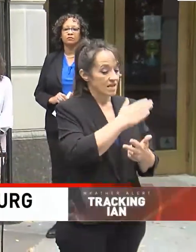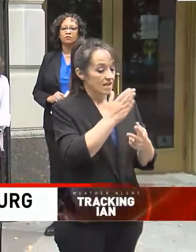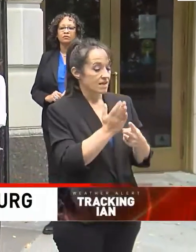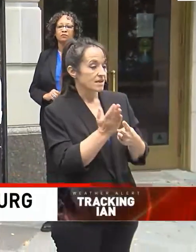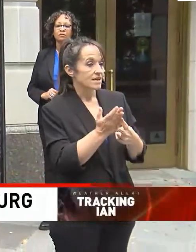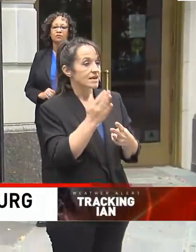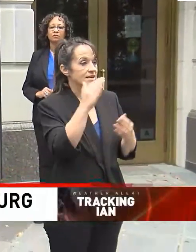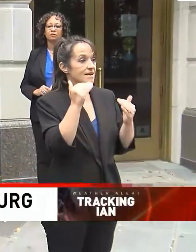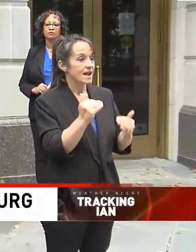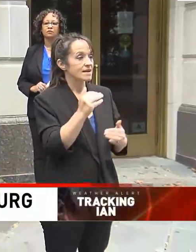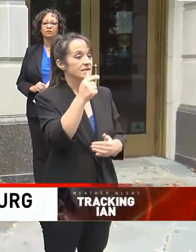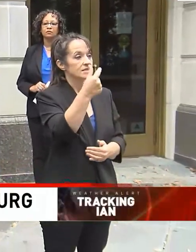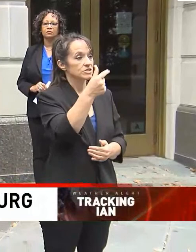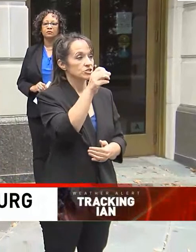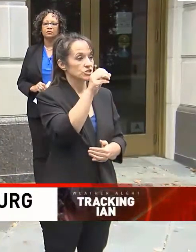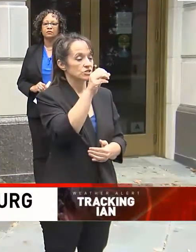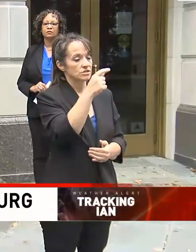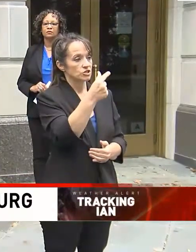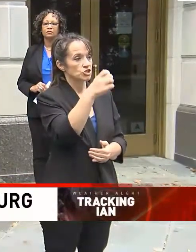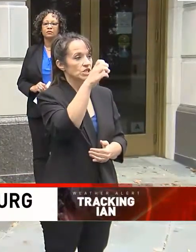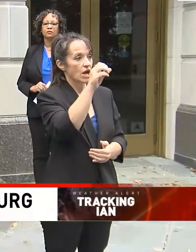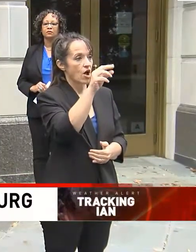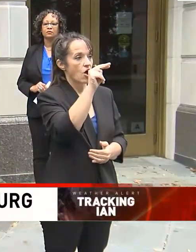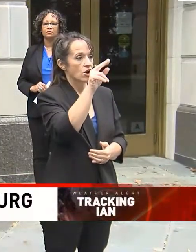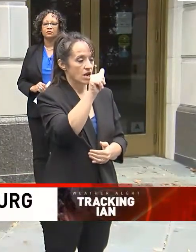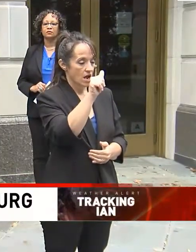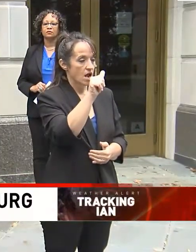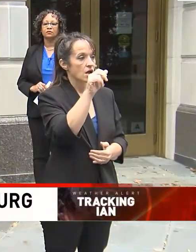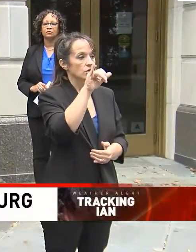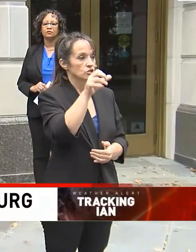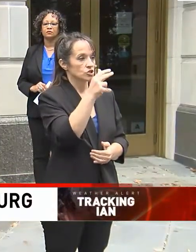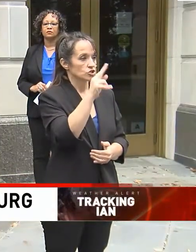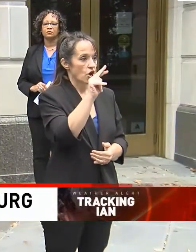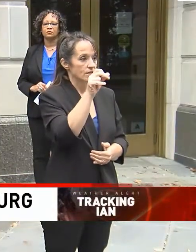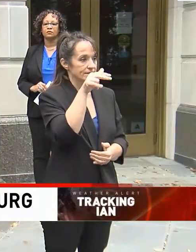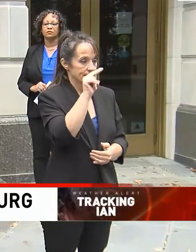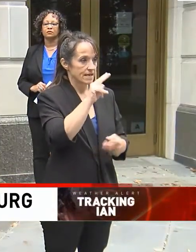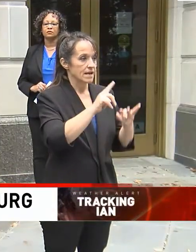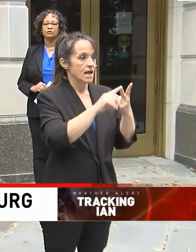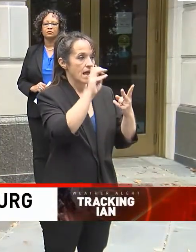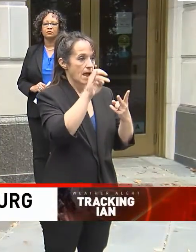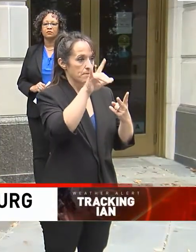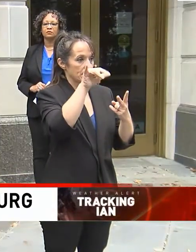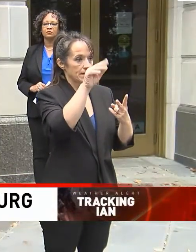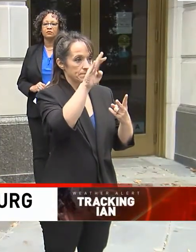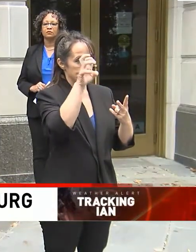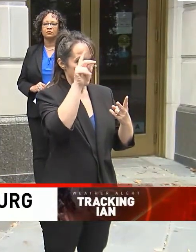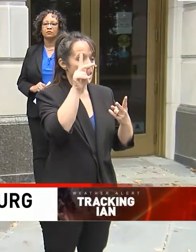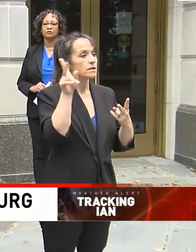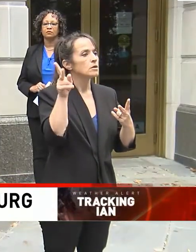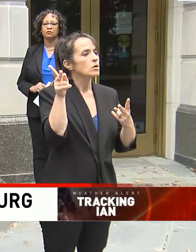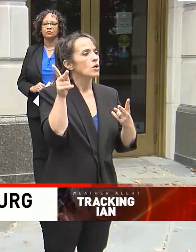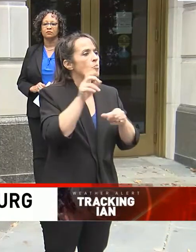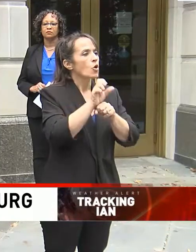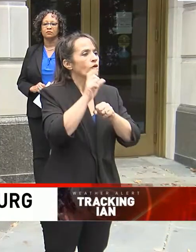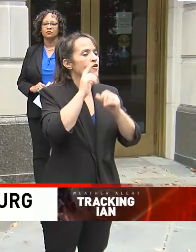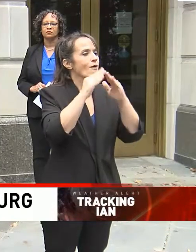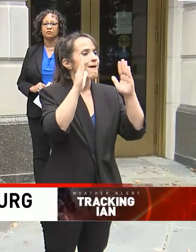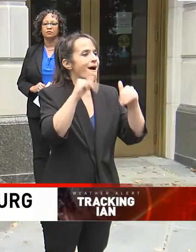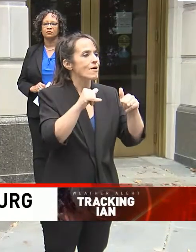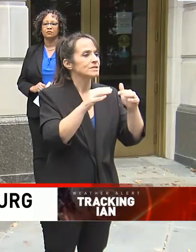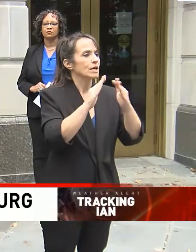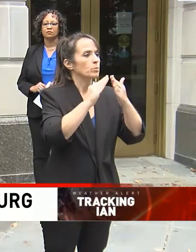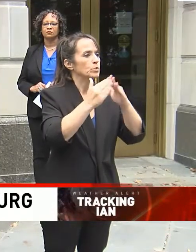will be Gianna Shaw-Johnson and Emily Beck with our Housing and Community Development Department to talk